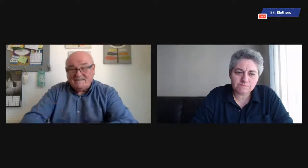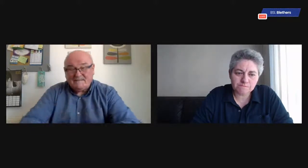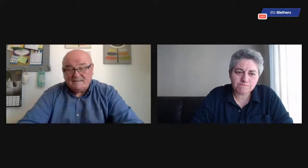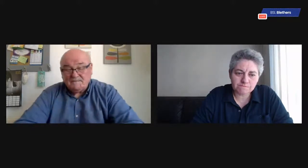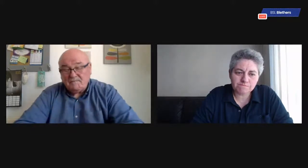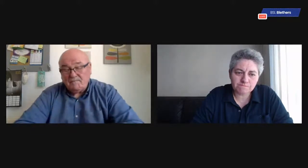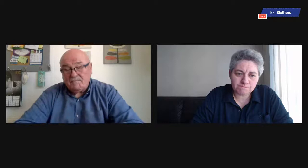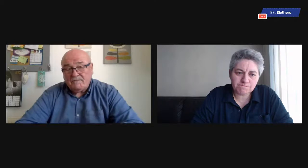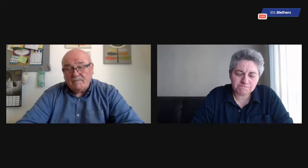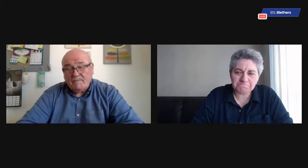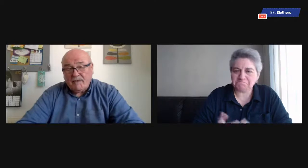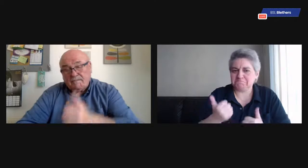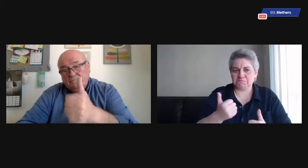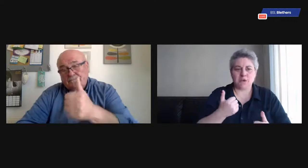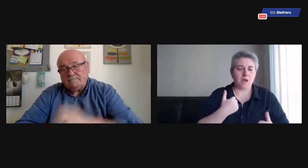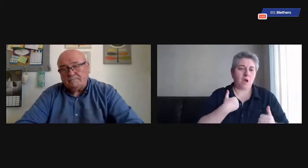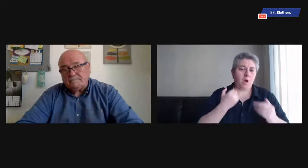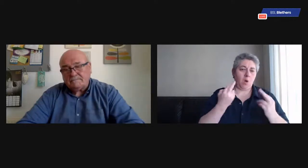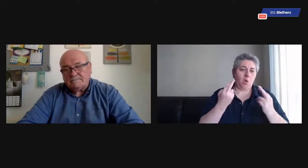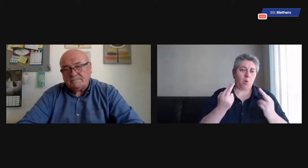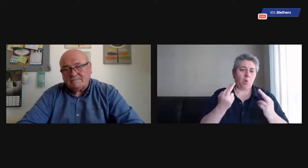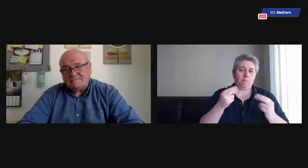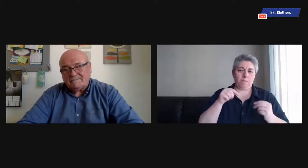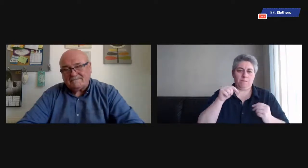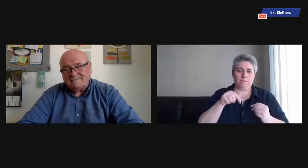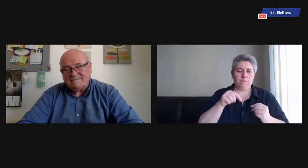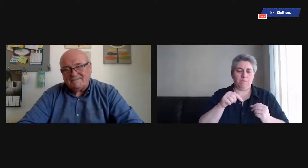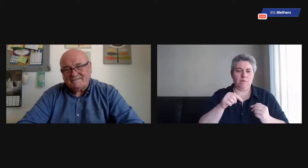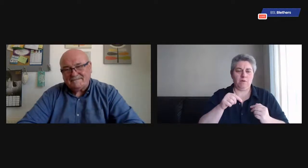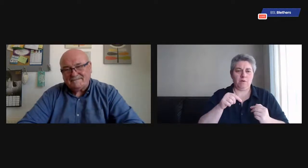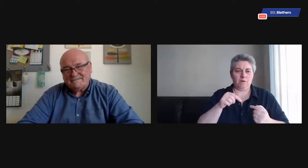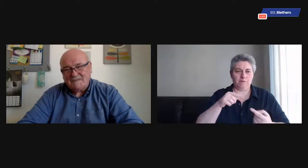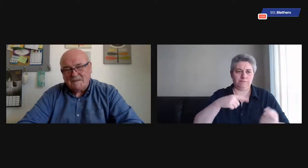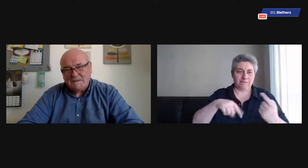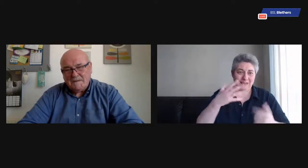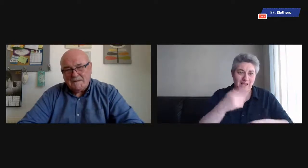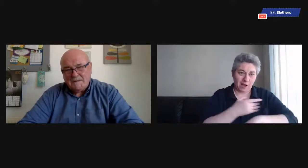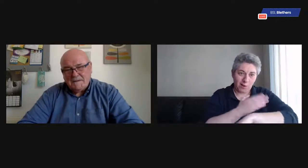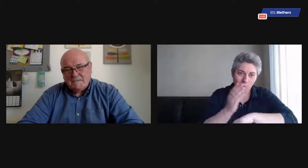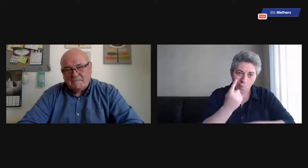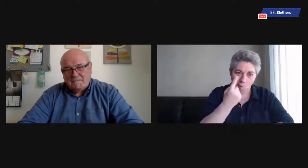job to inform them as a trusted aid.